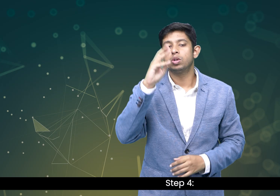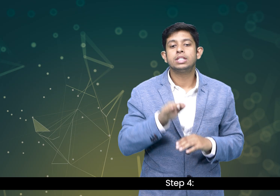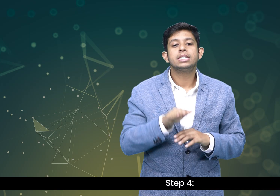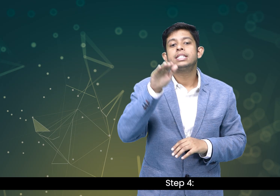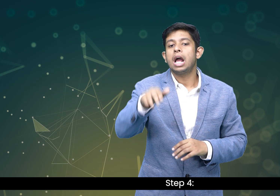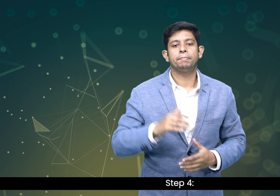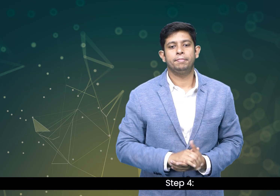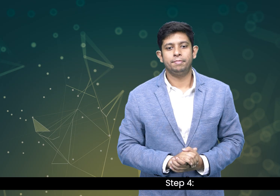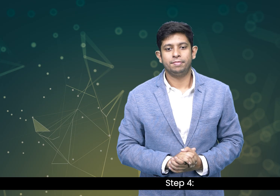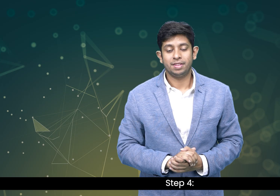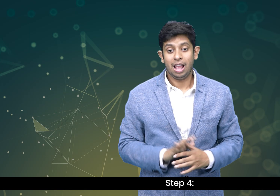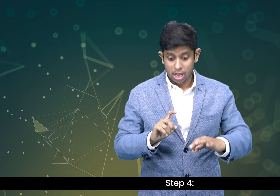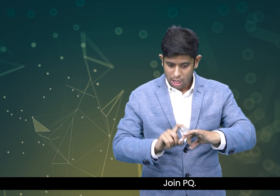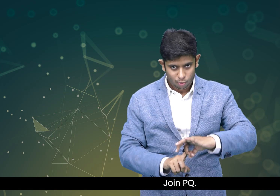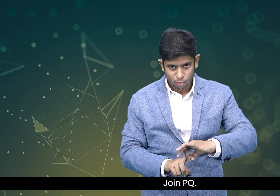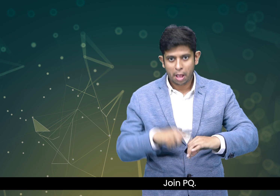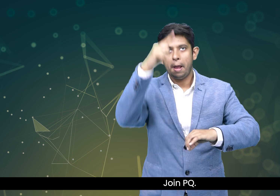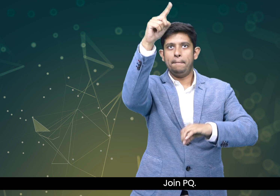Step 4. Join PQ.